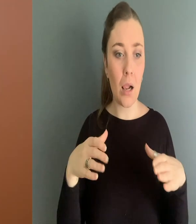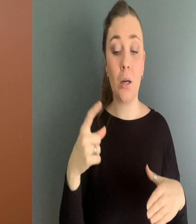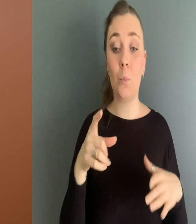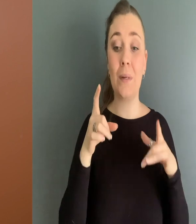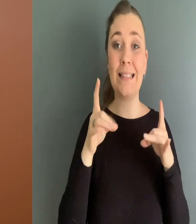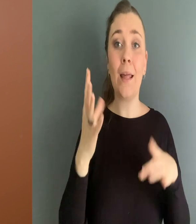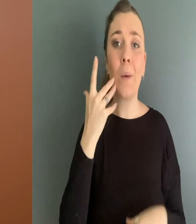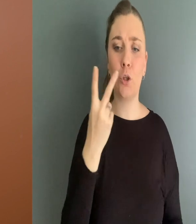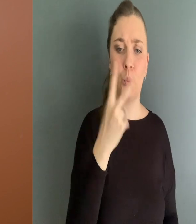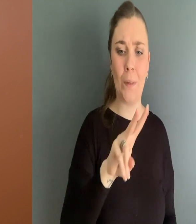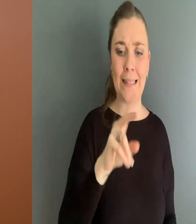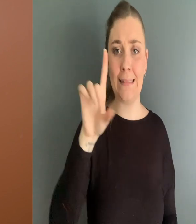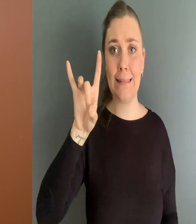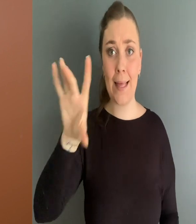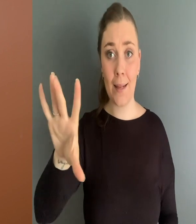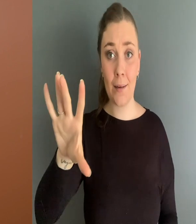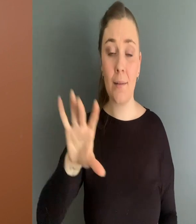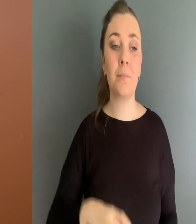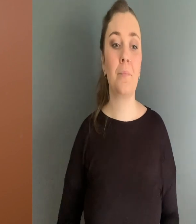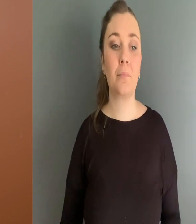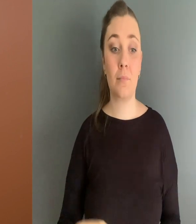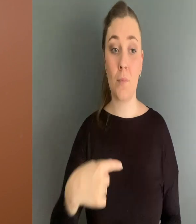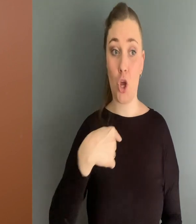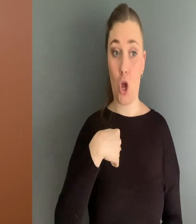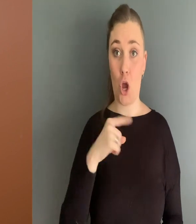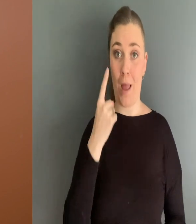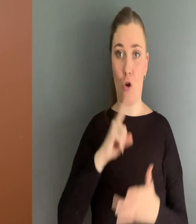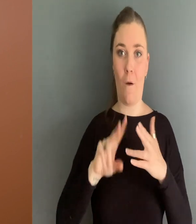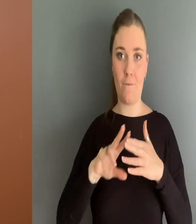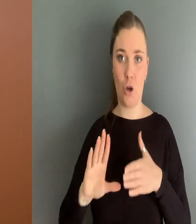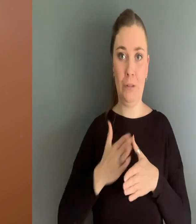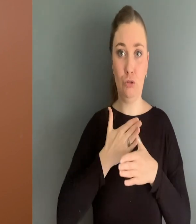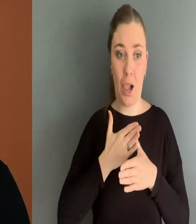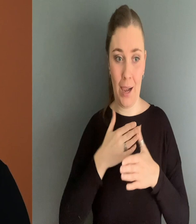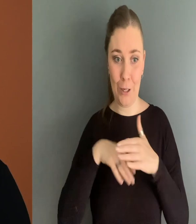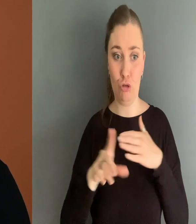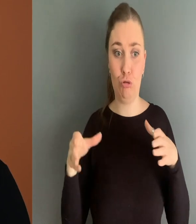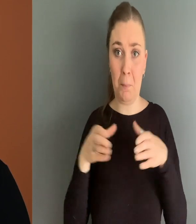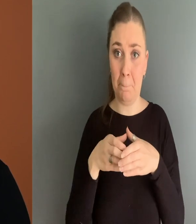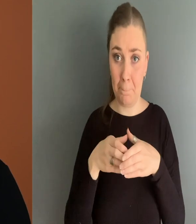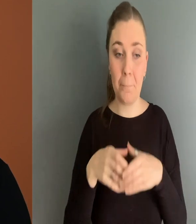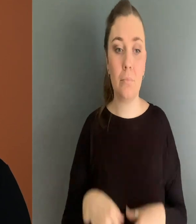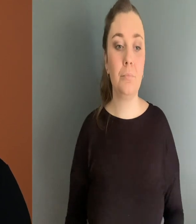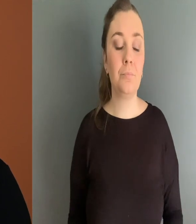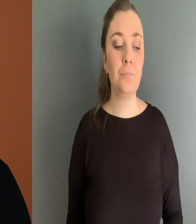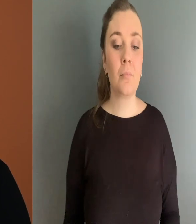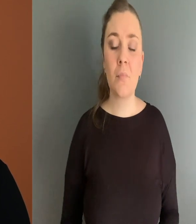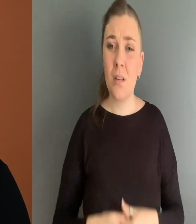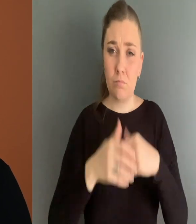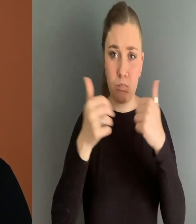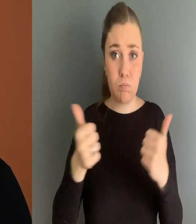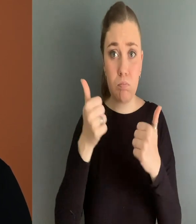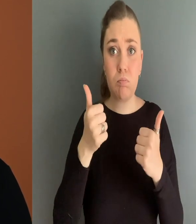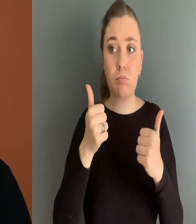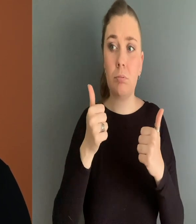started in 2010 i was one of the originals well we've been doing a